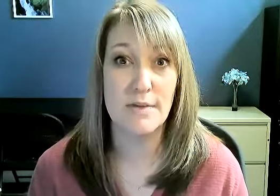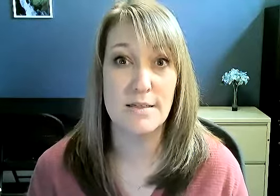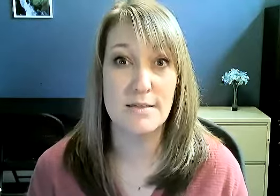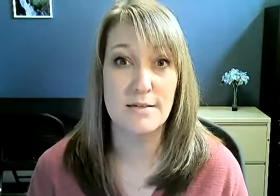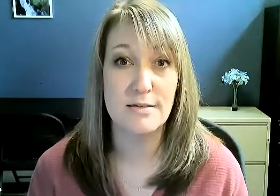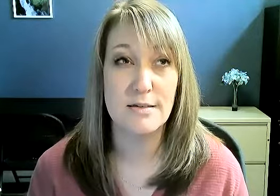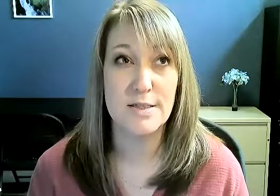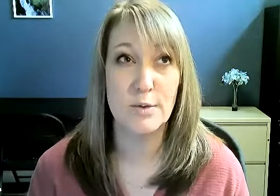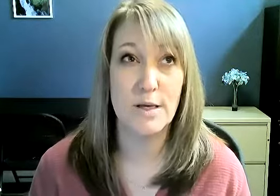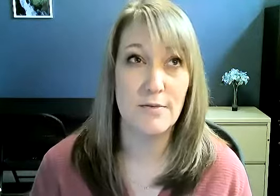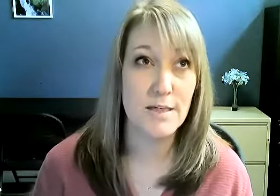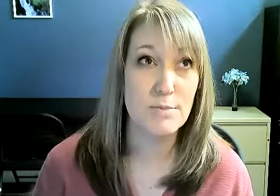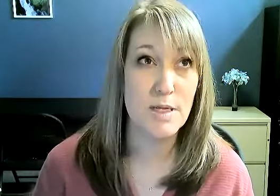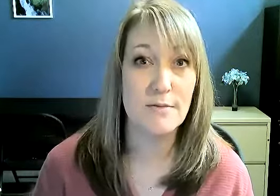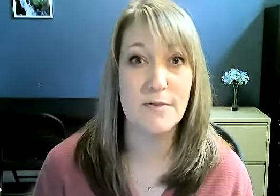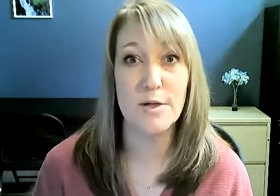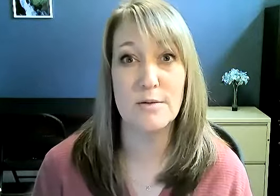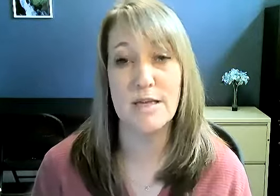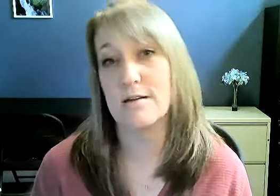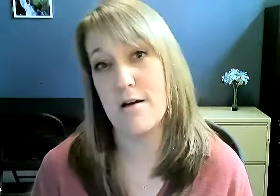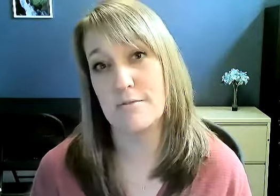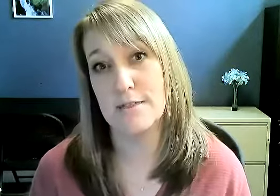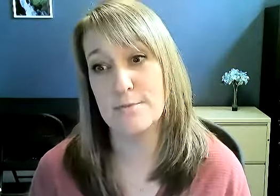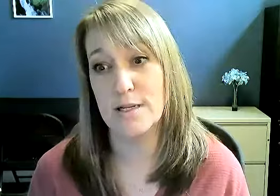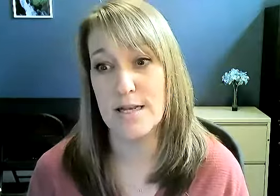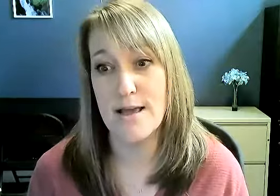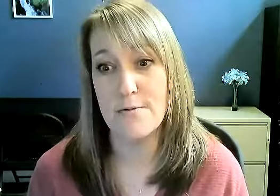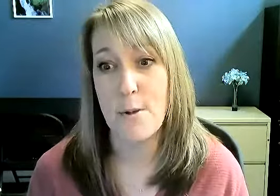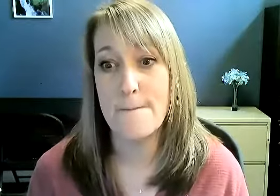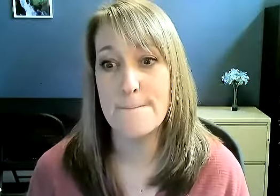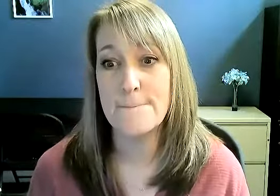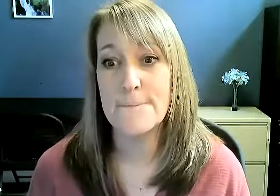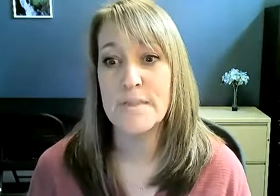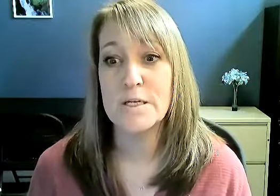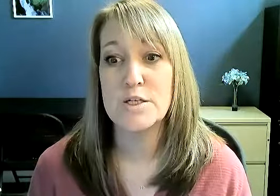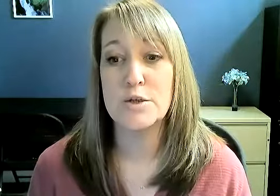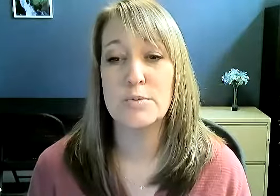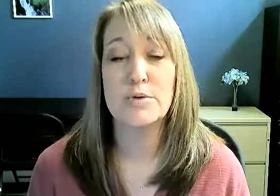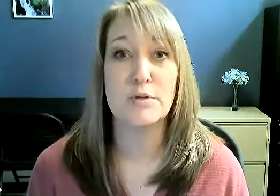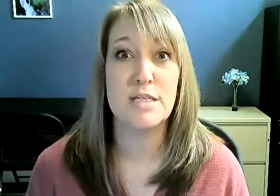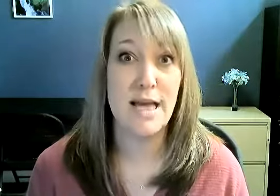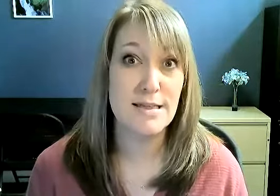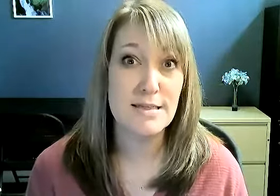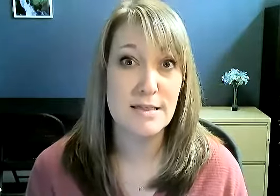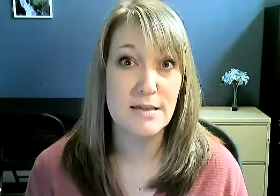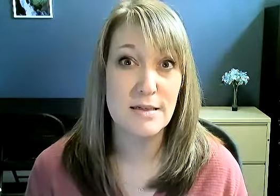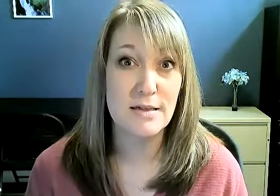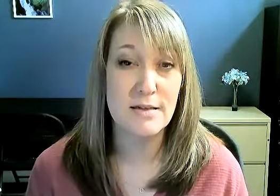convict. So convict being the verb and convict being the noun. To protest is